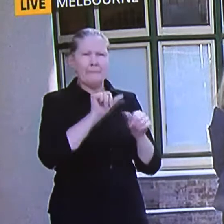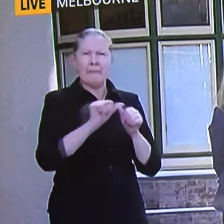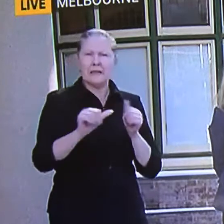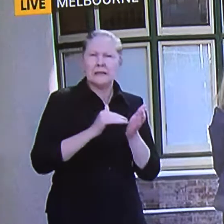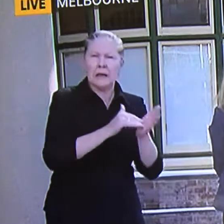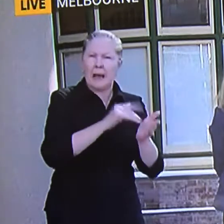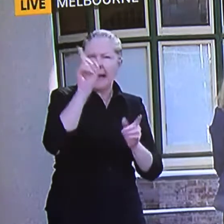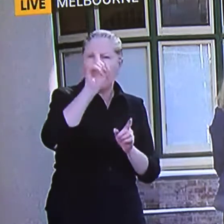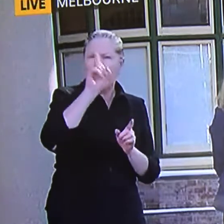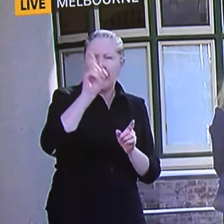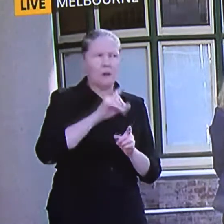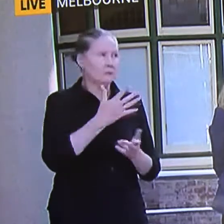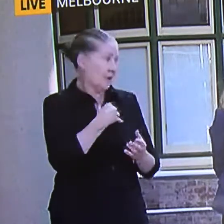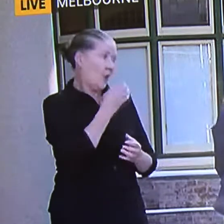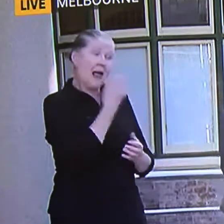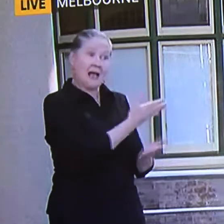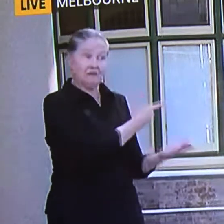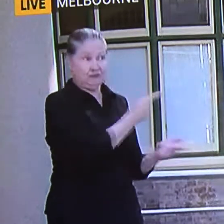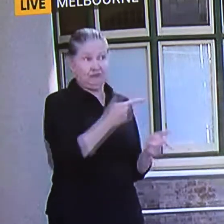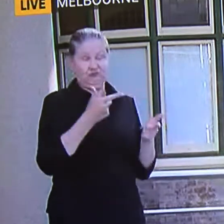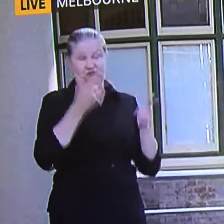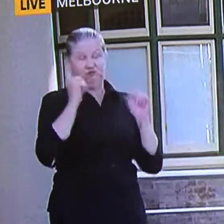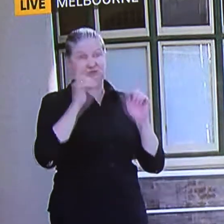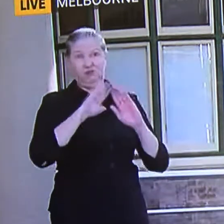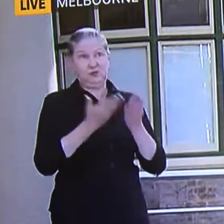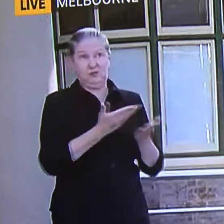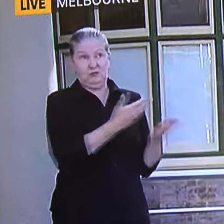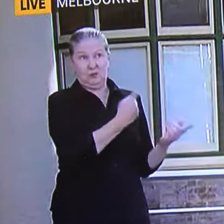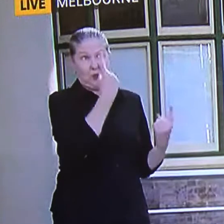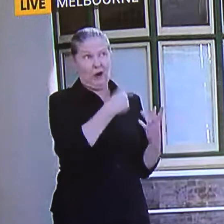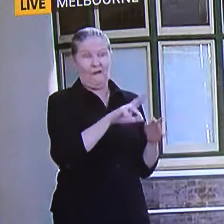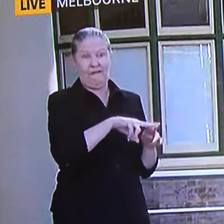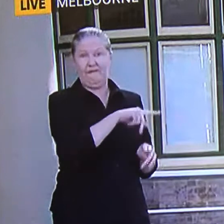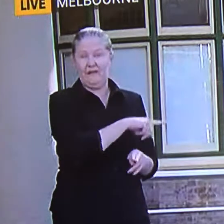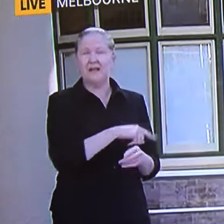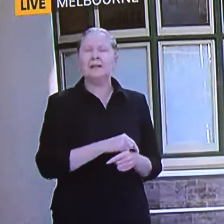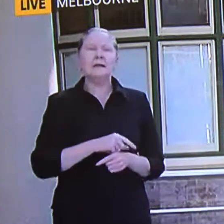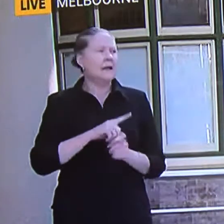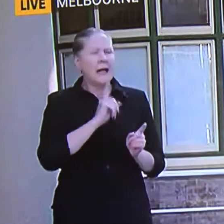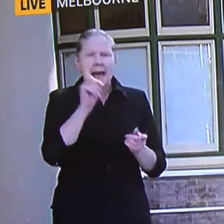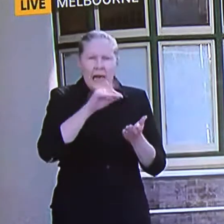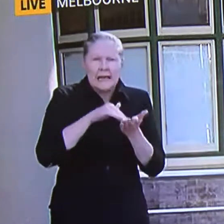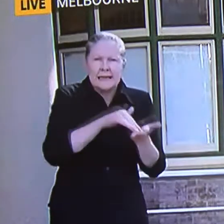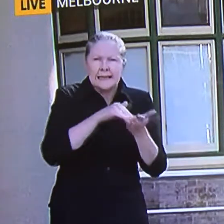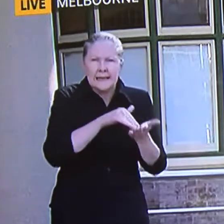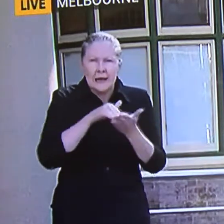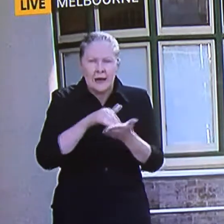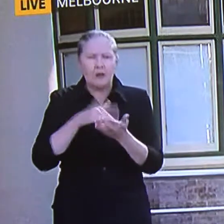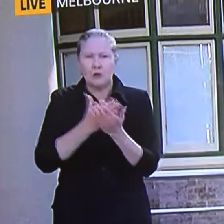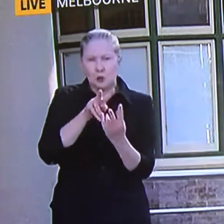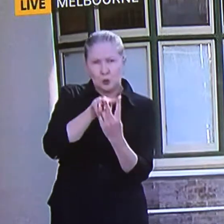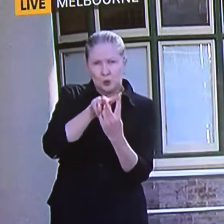Oh, I might ask one of the world leaders in this space, Sharon, to answer. Treatments at the moment are for two groups of